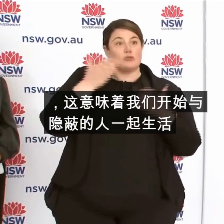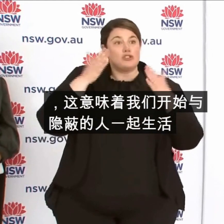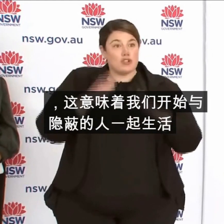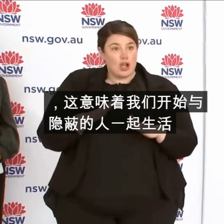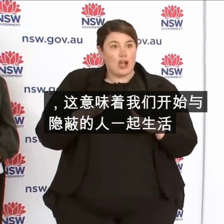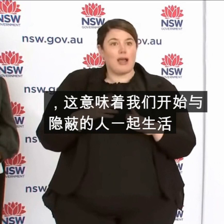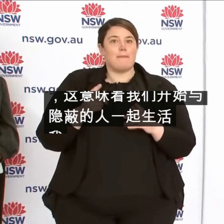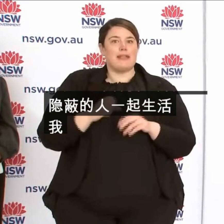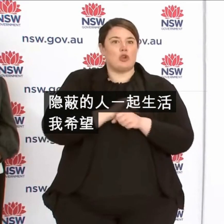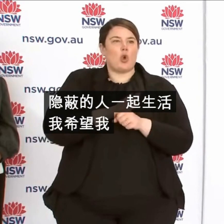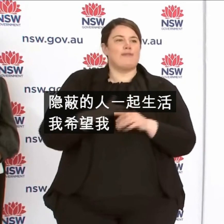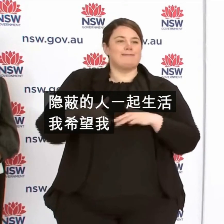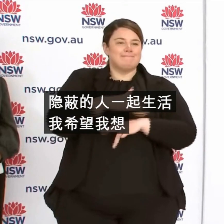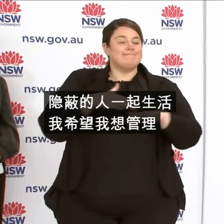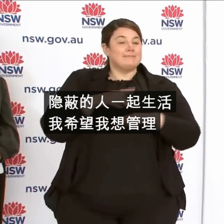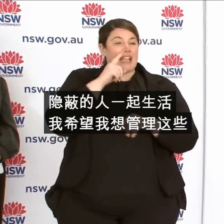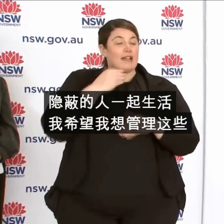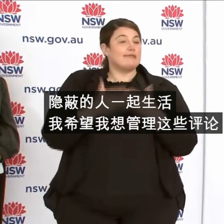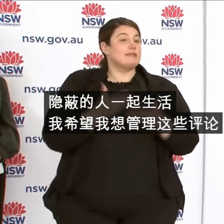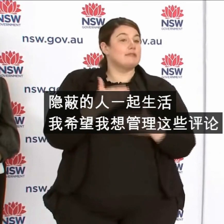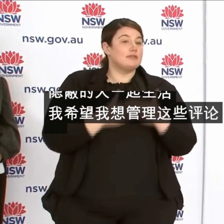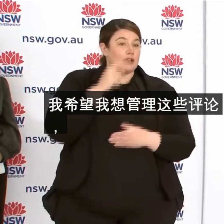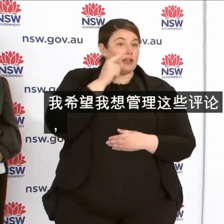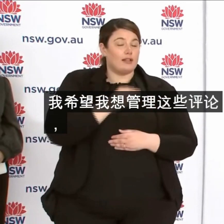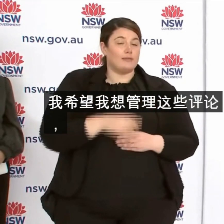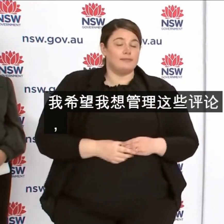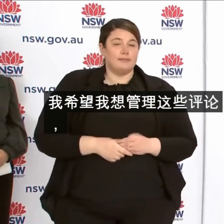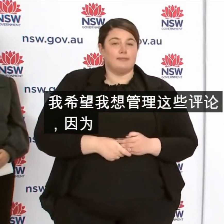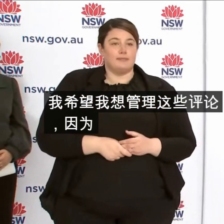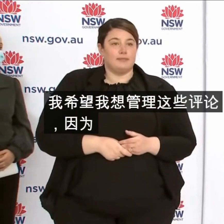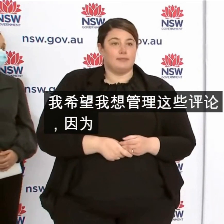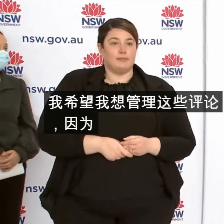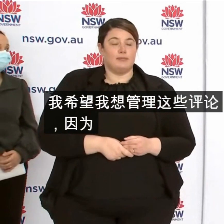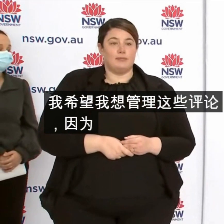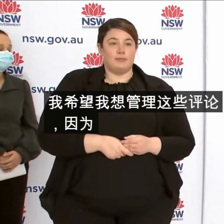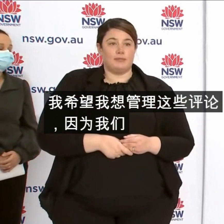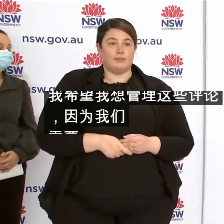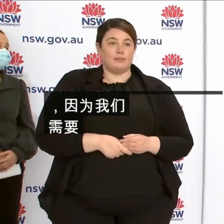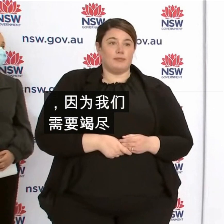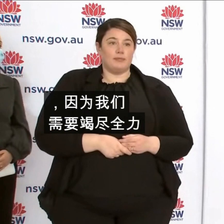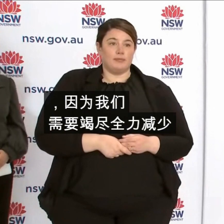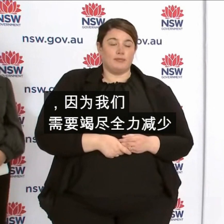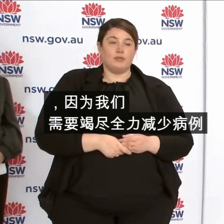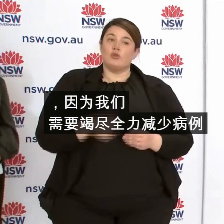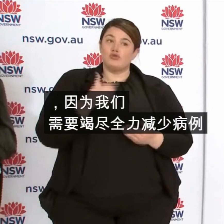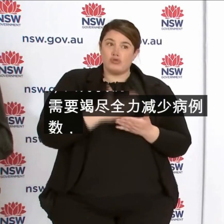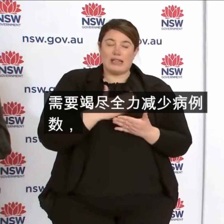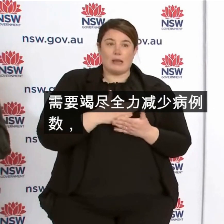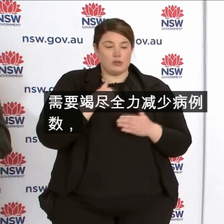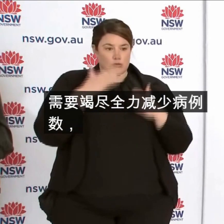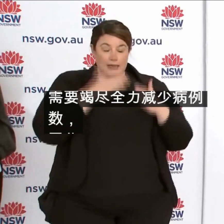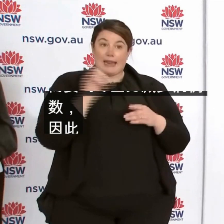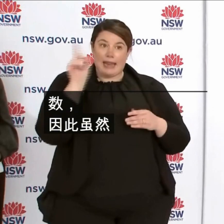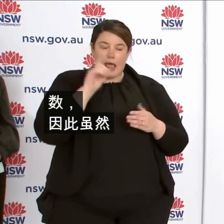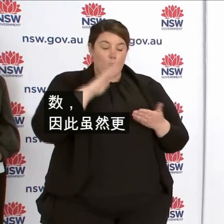COVID. But I want to manage those comments with the fact that everything we need to throw at reducing the case